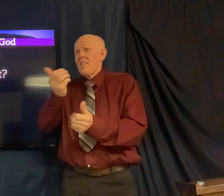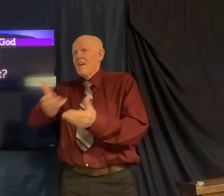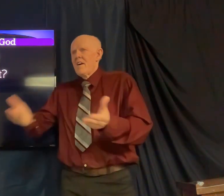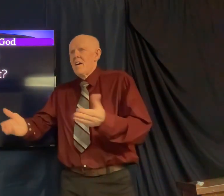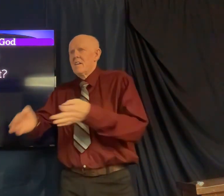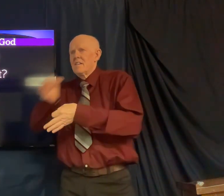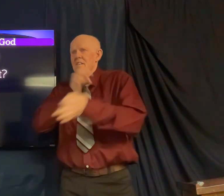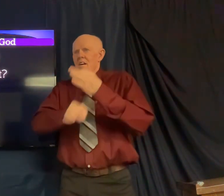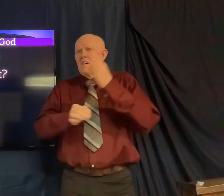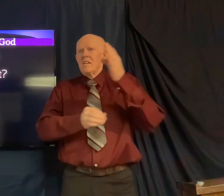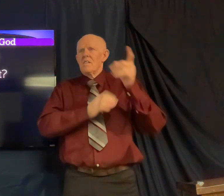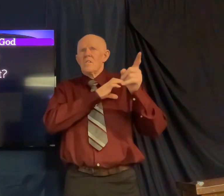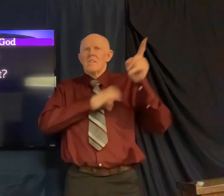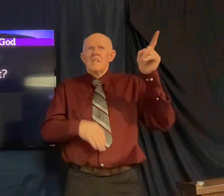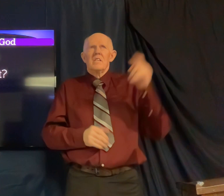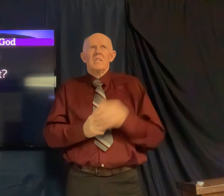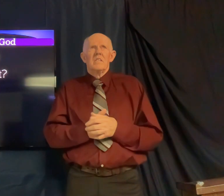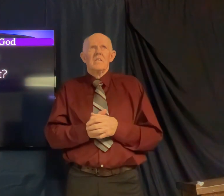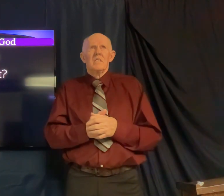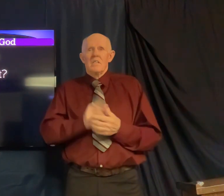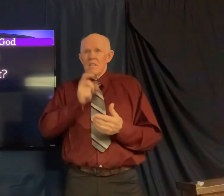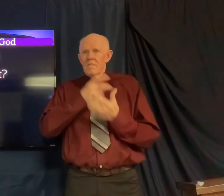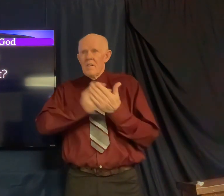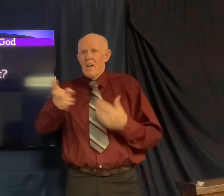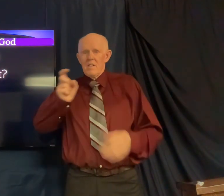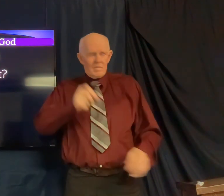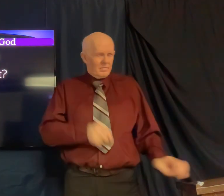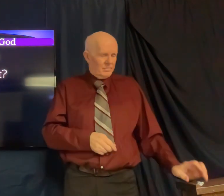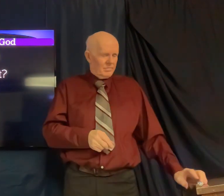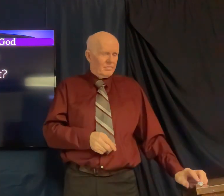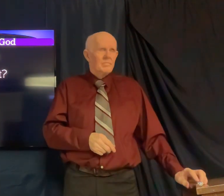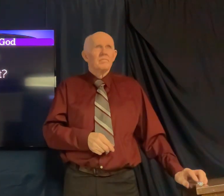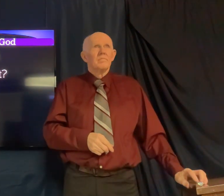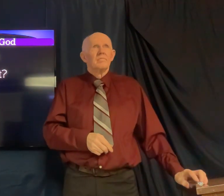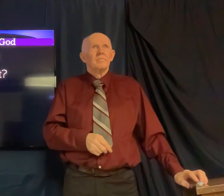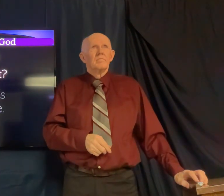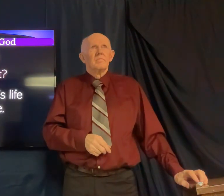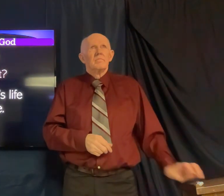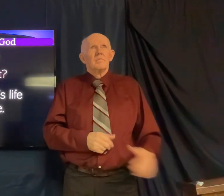world, and a lot of things are wrong with us, but we still follow Christ.